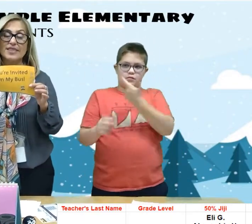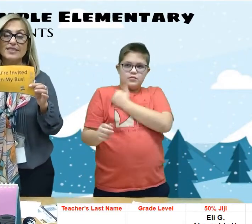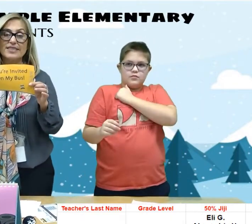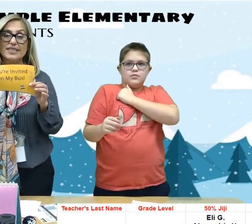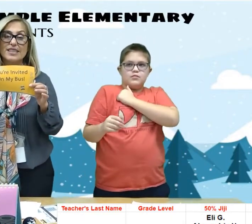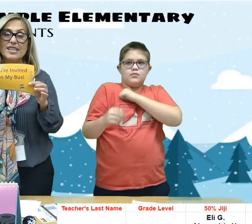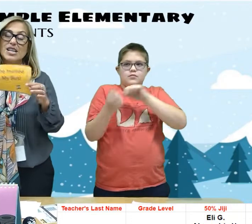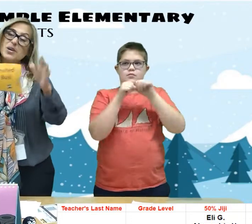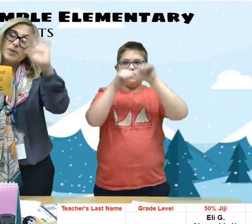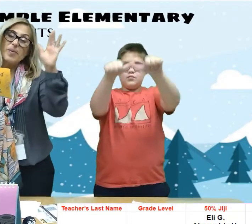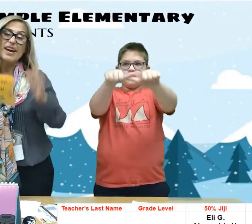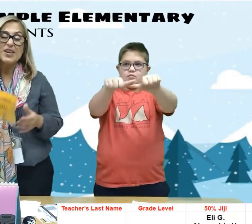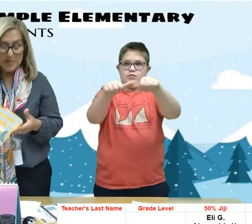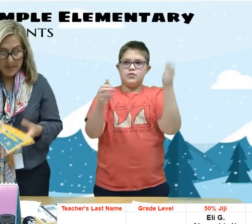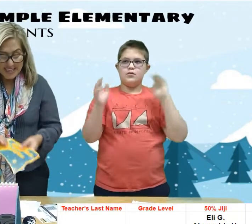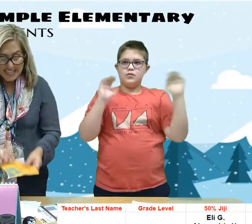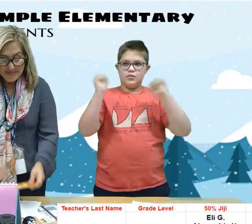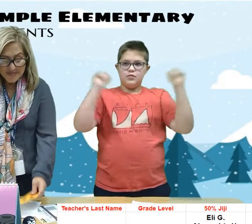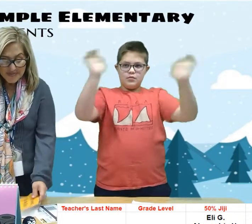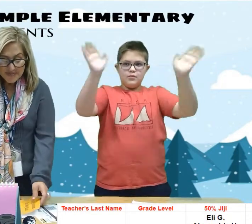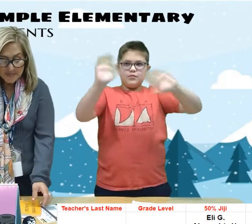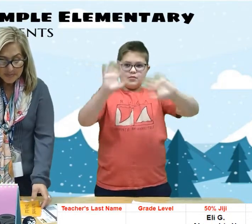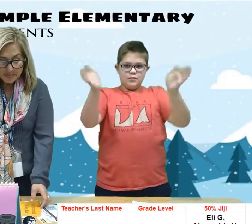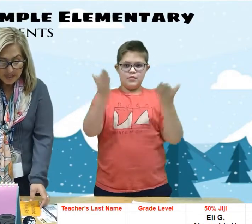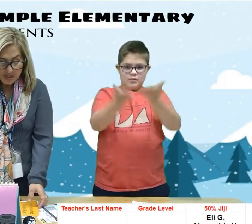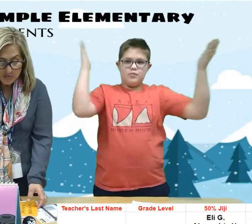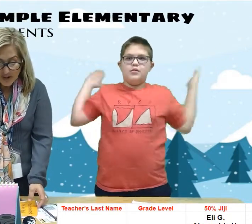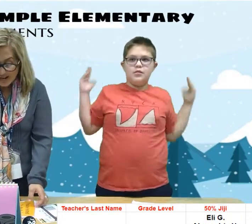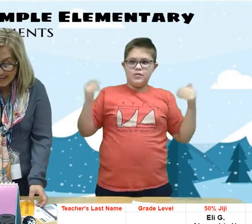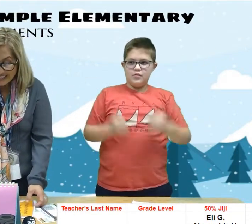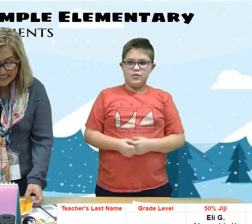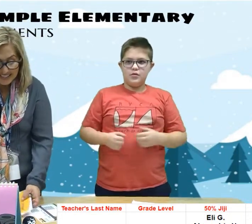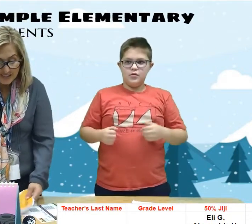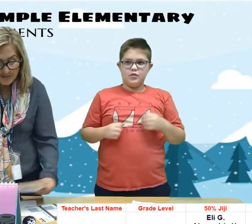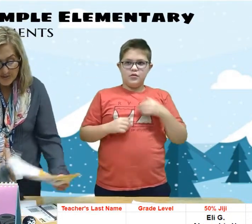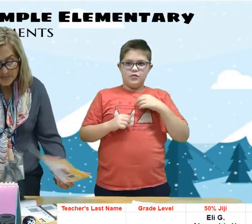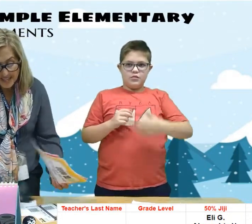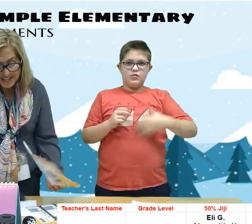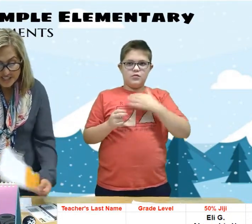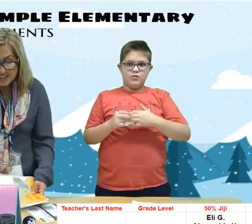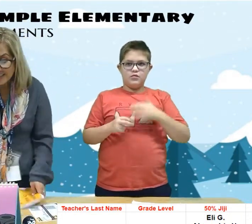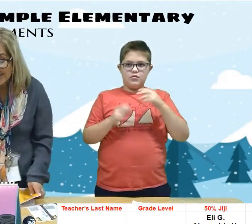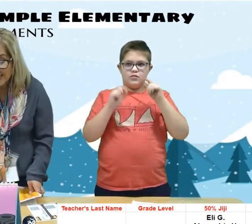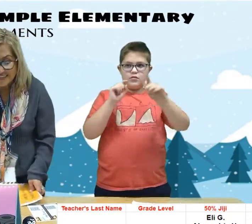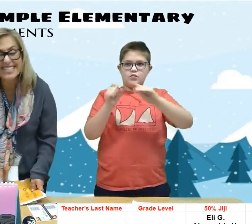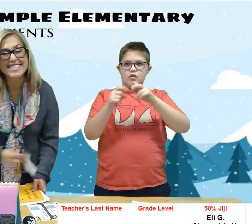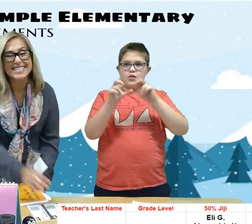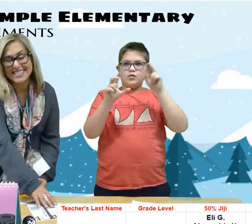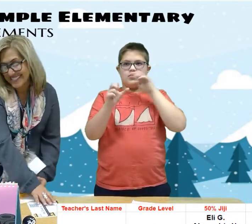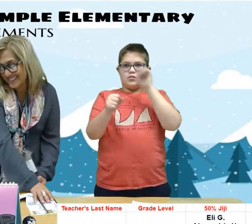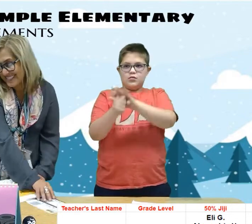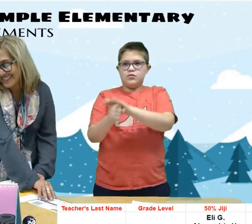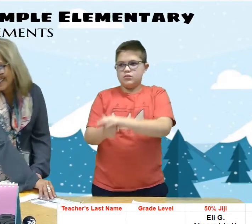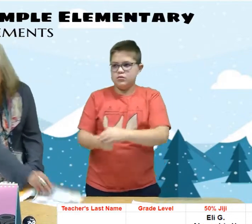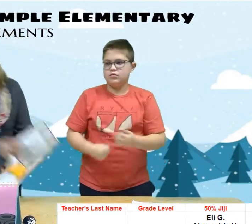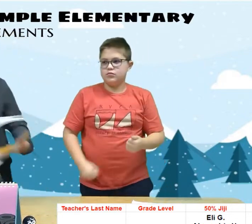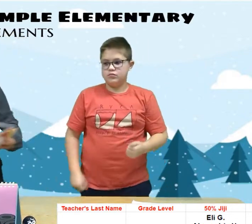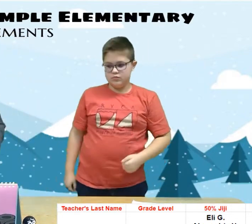strong. Bye-bye, everybody. Please rise for the Pledge of Allegiance.